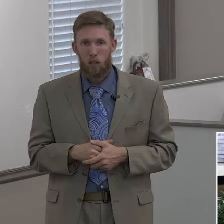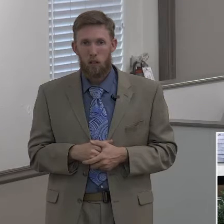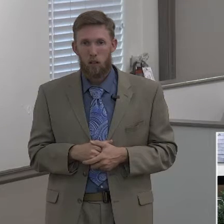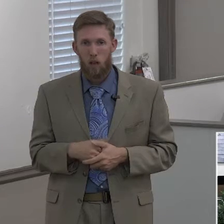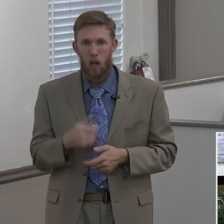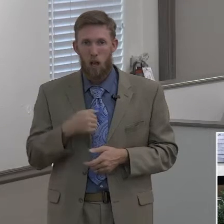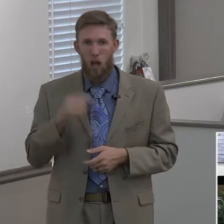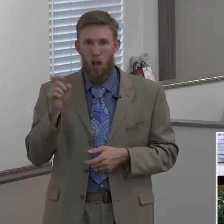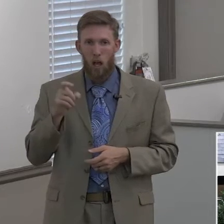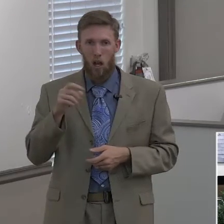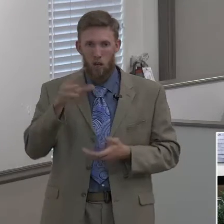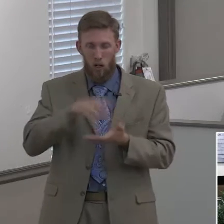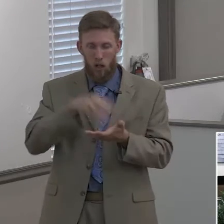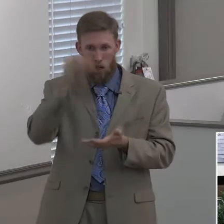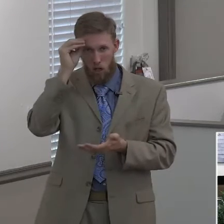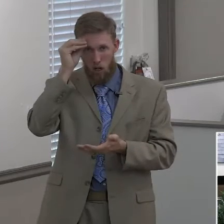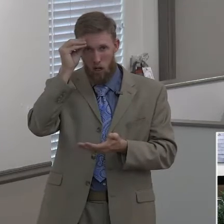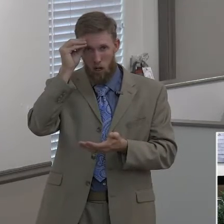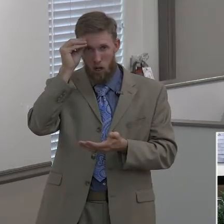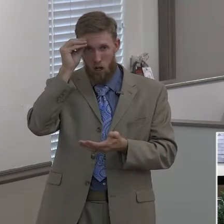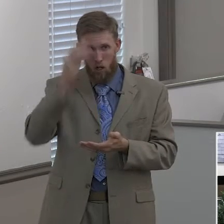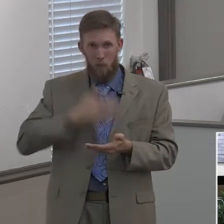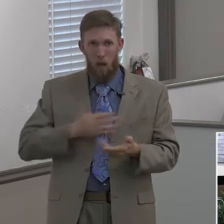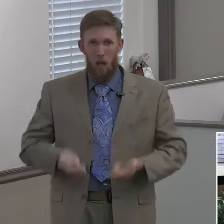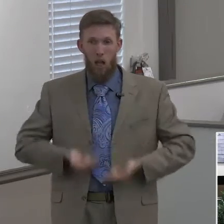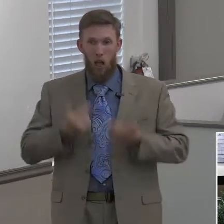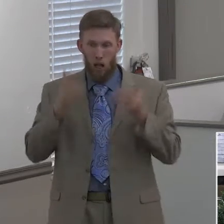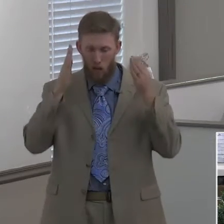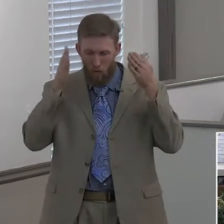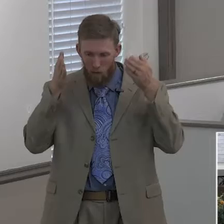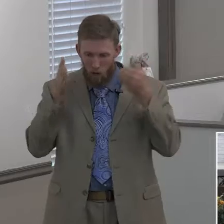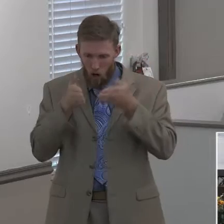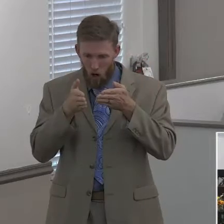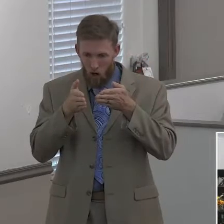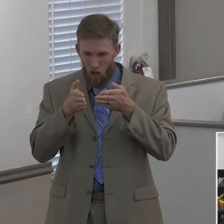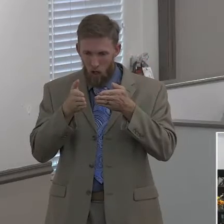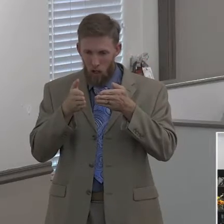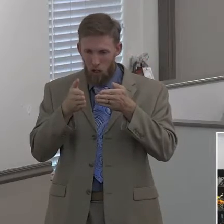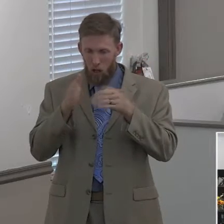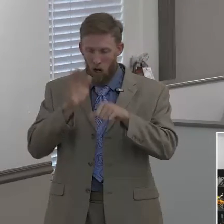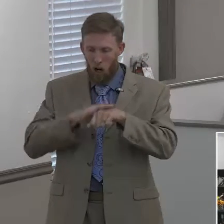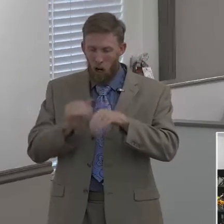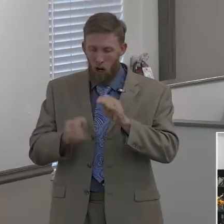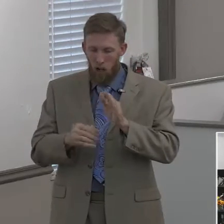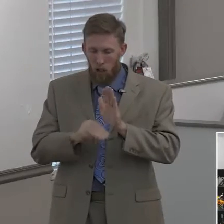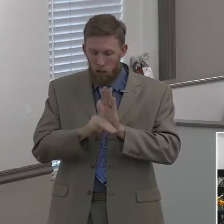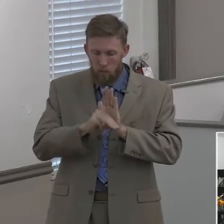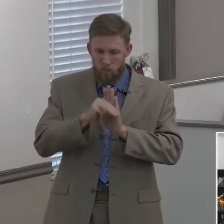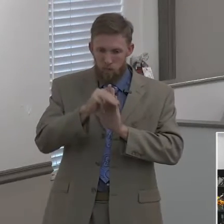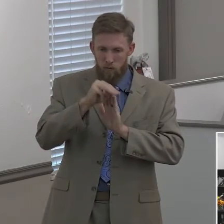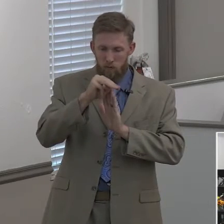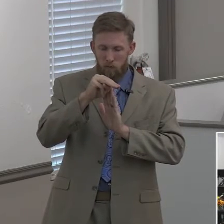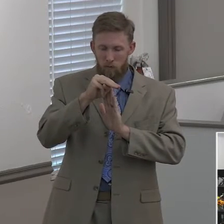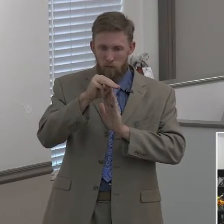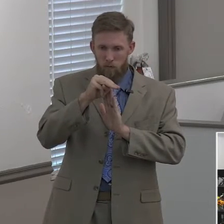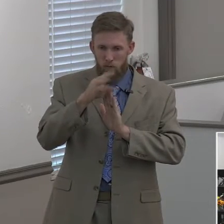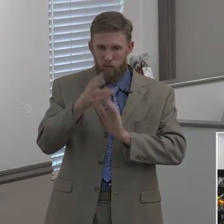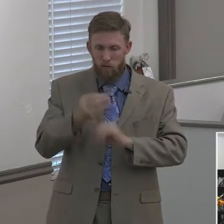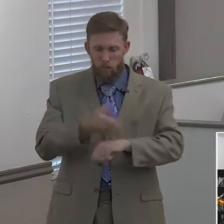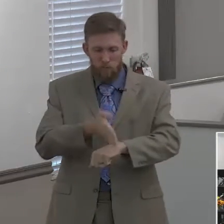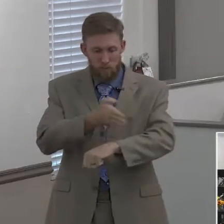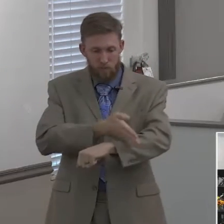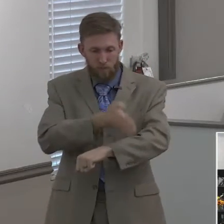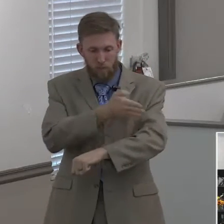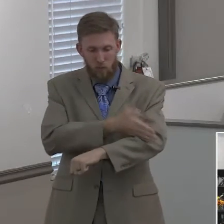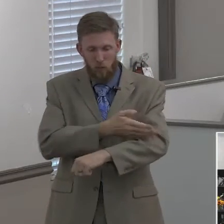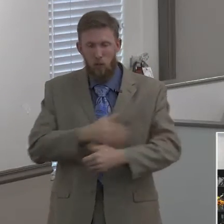I have to learn to focus my life to become a person that is growing and becoming